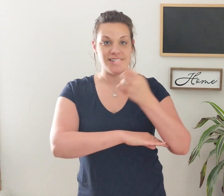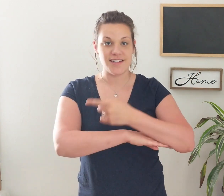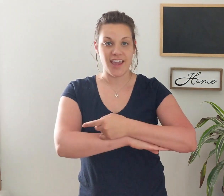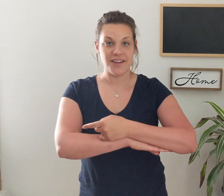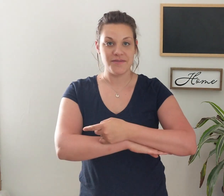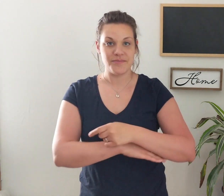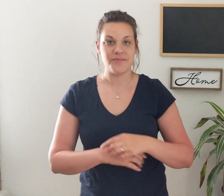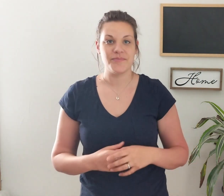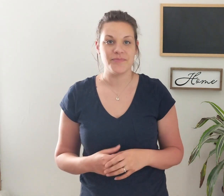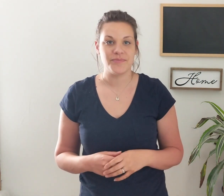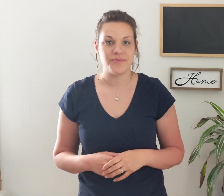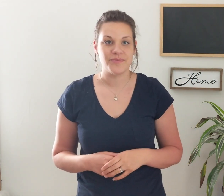Day.